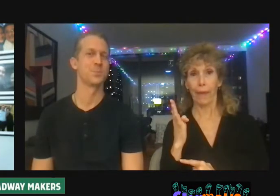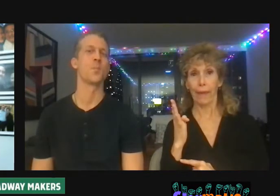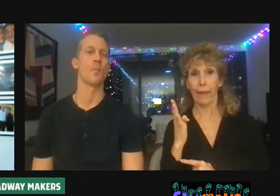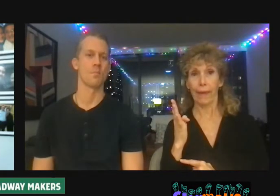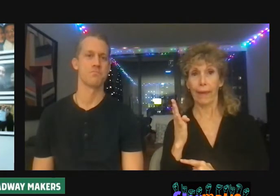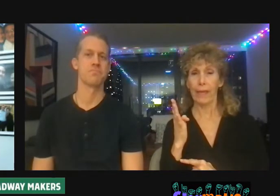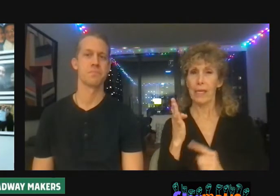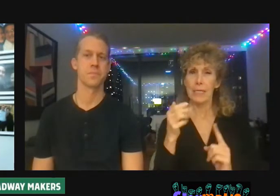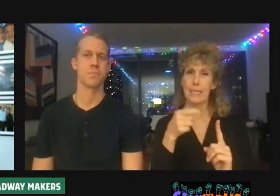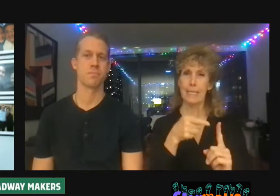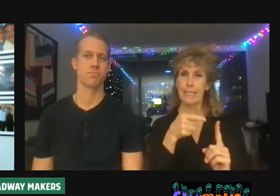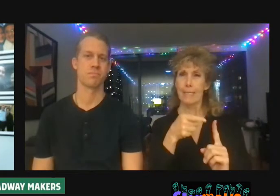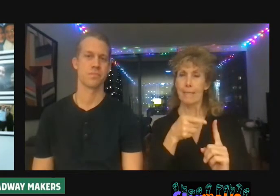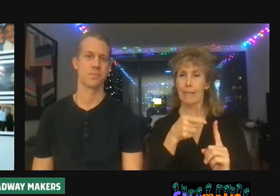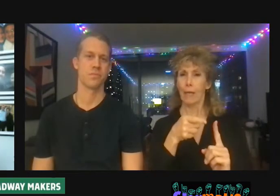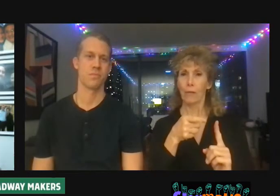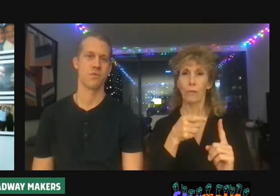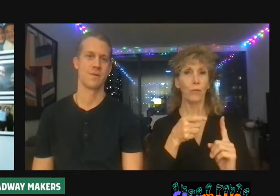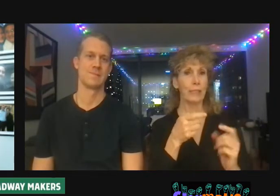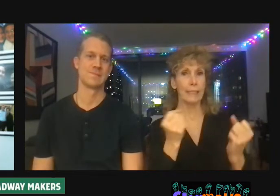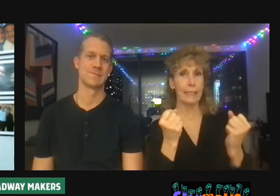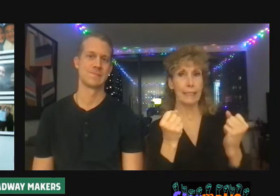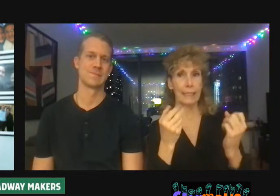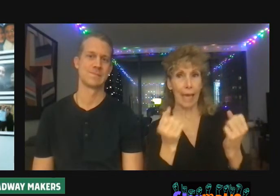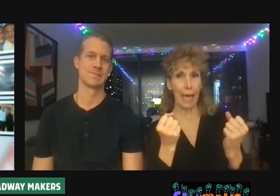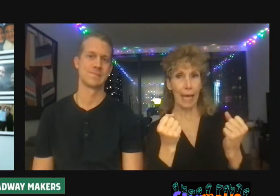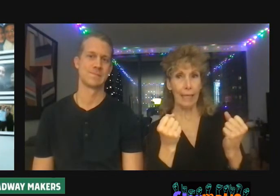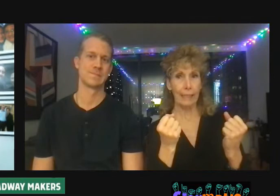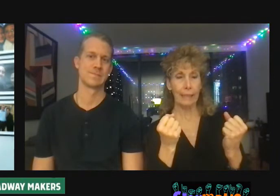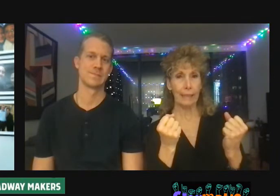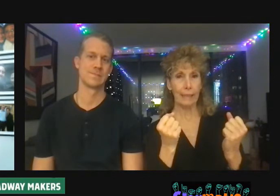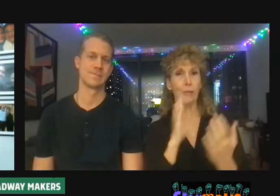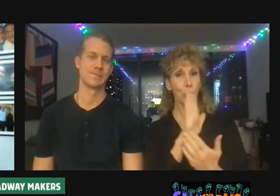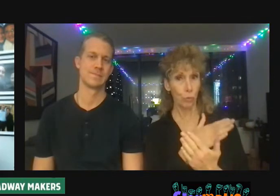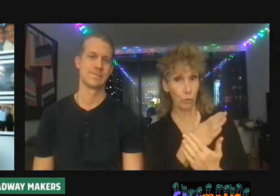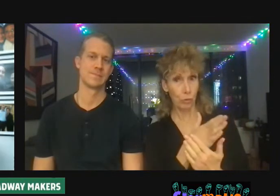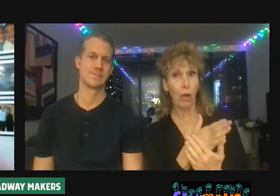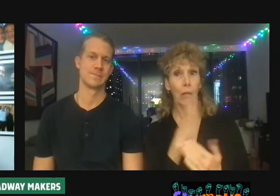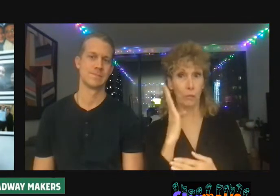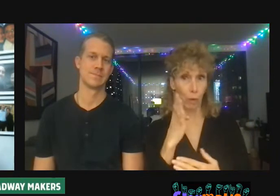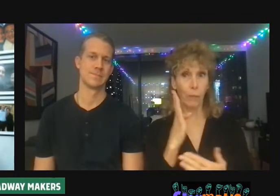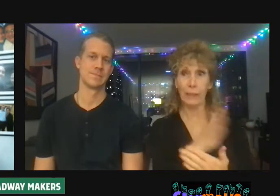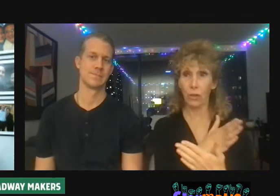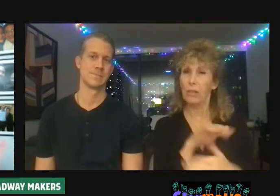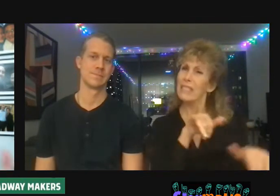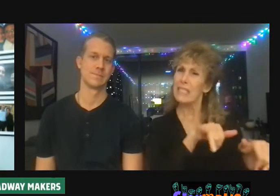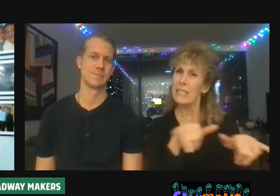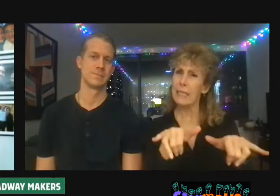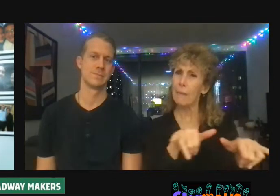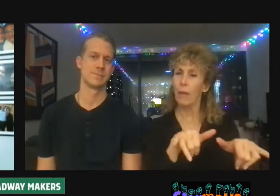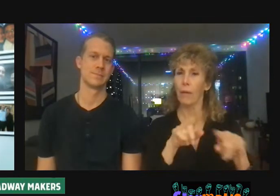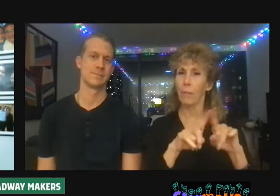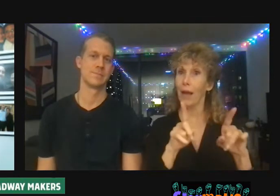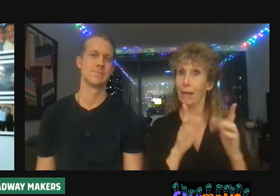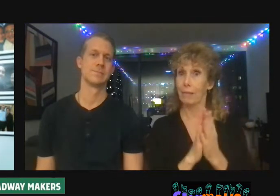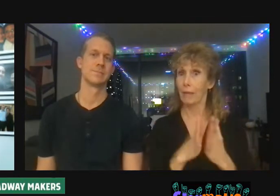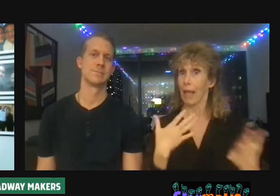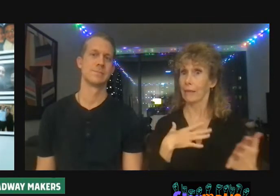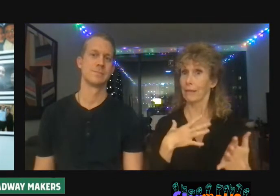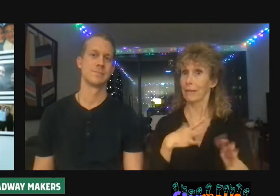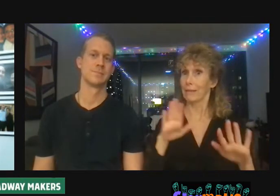she does sign language to Broadway songs, similar to what you're doing, except much less